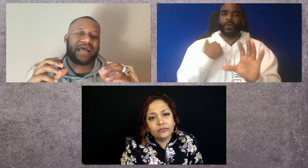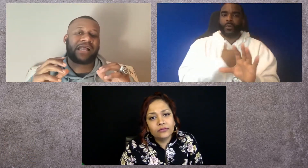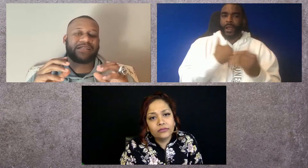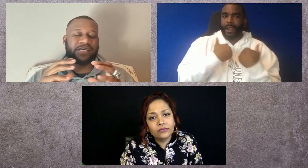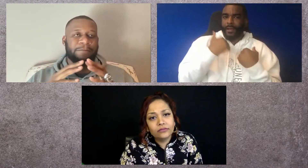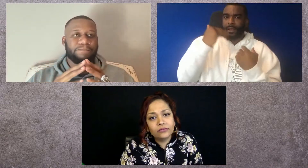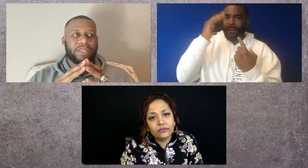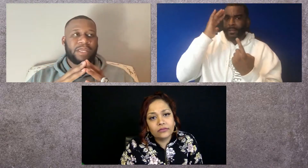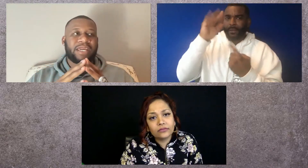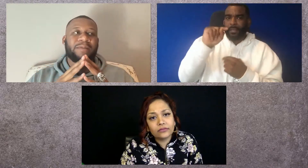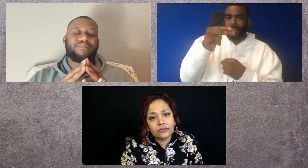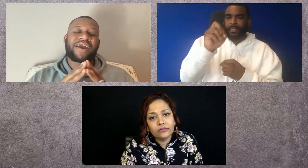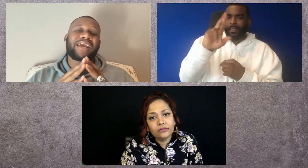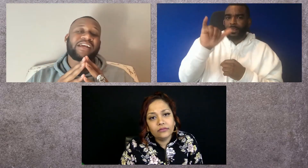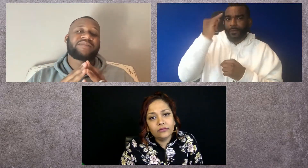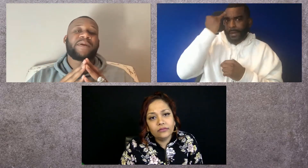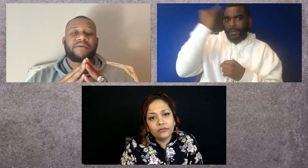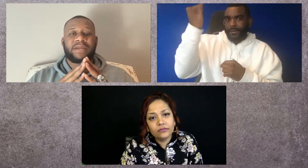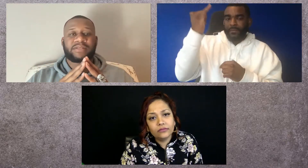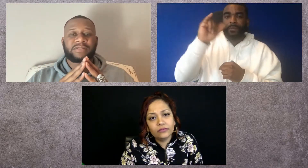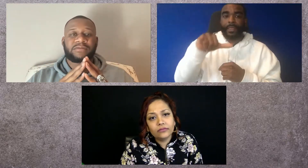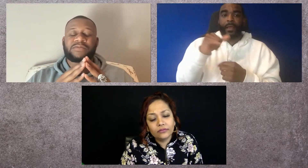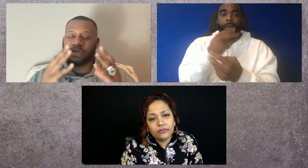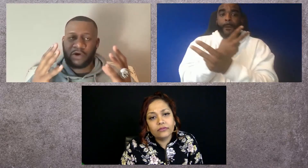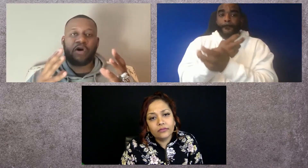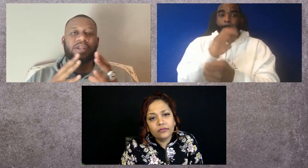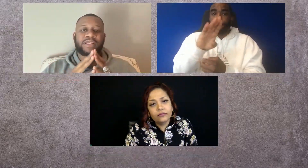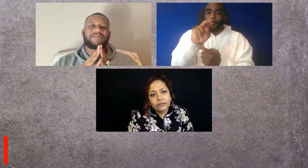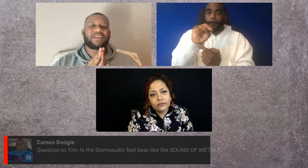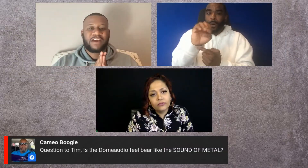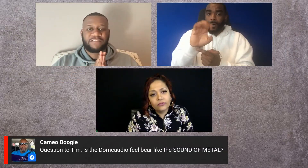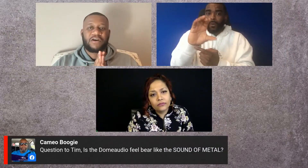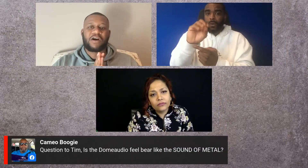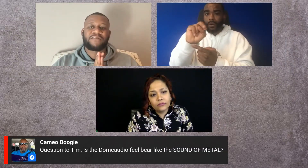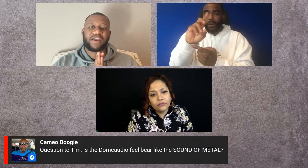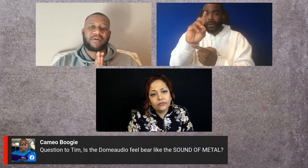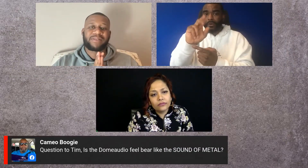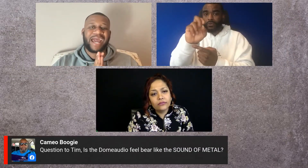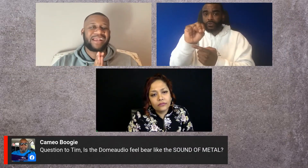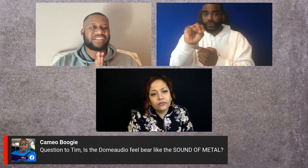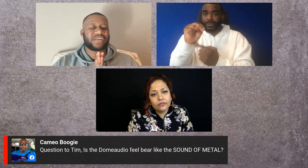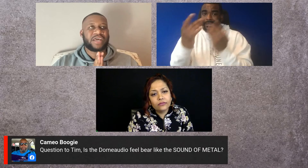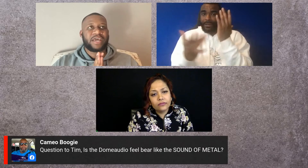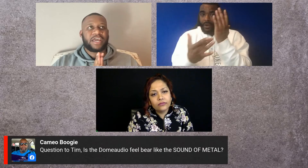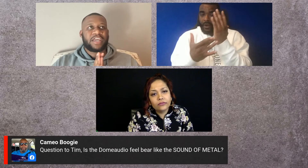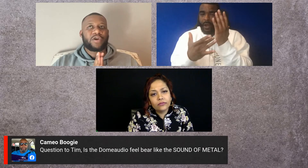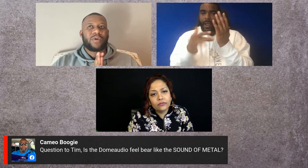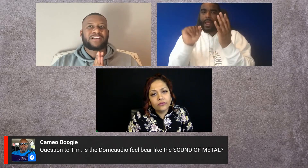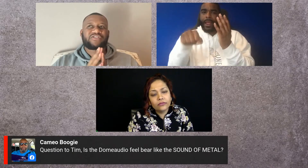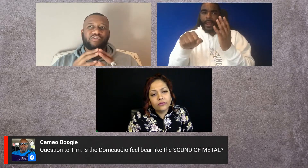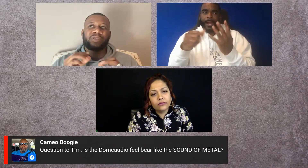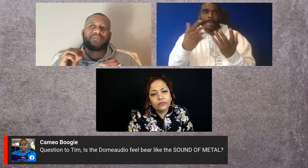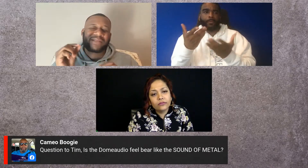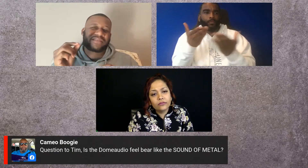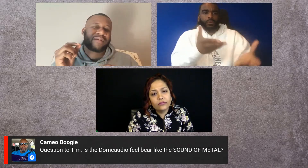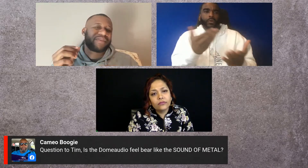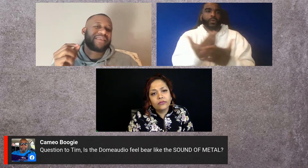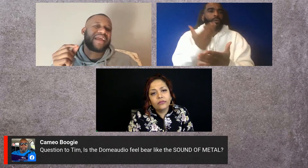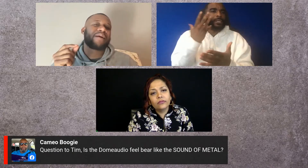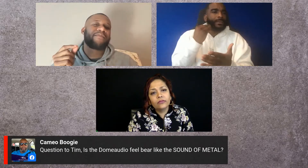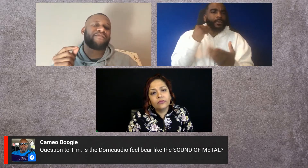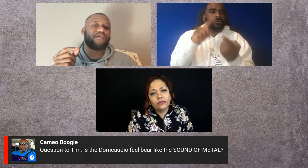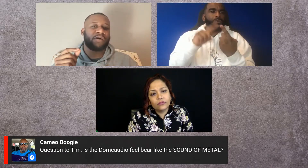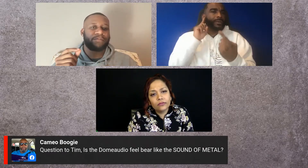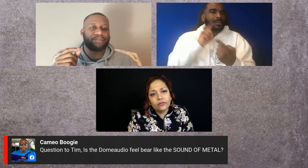conduction technology can bring an experience to the audience of the deaf and hard of hearing that has truly been